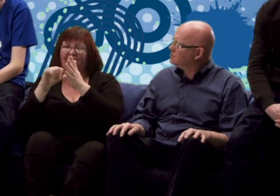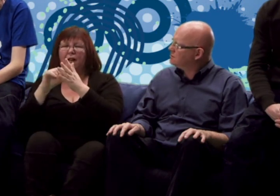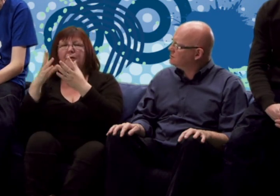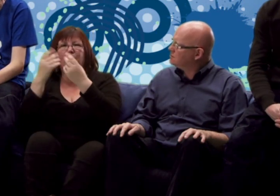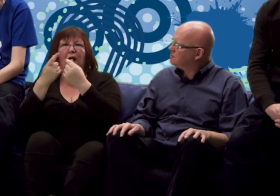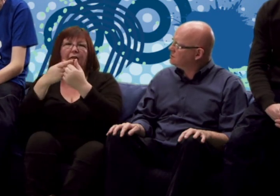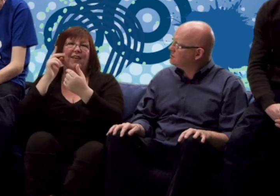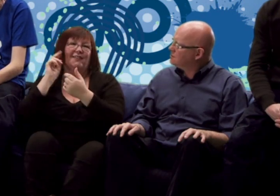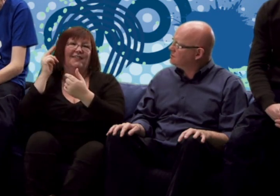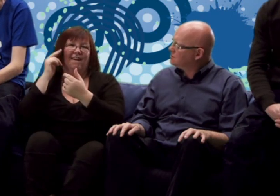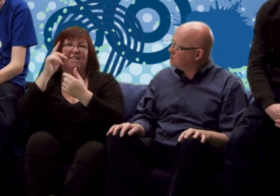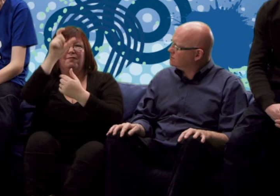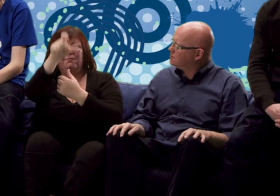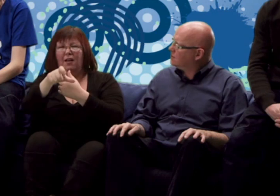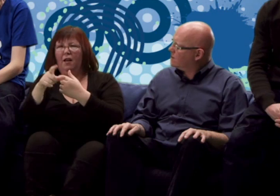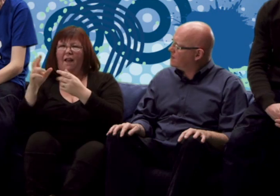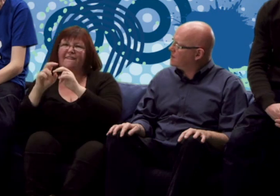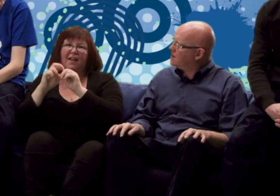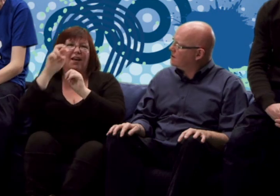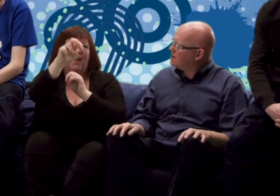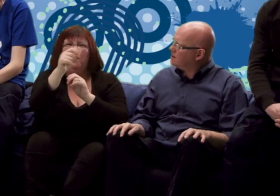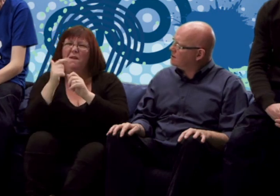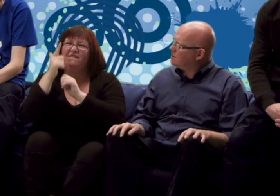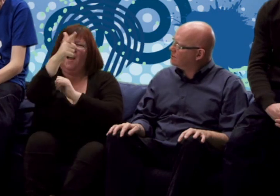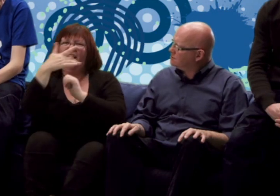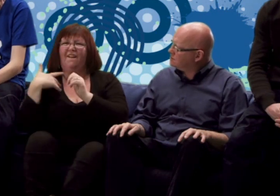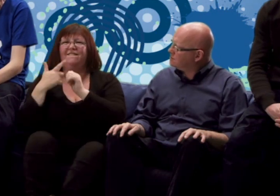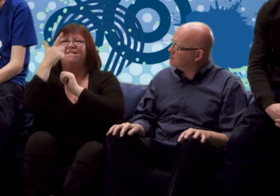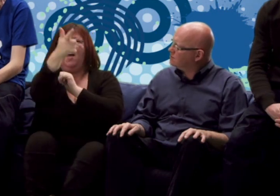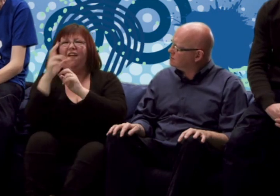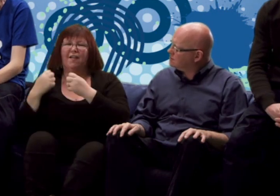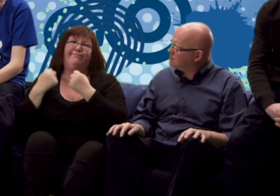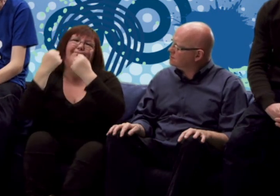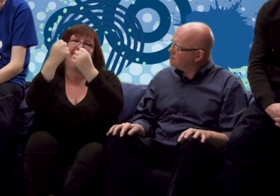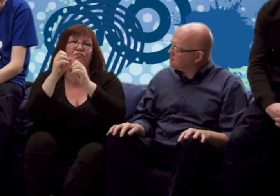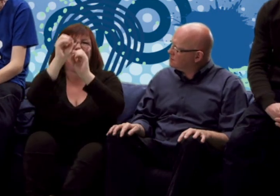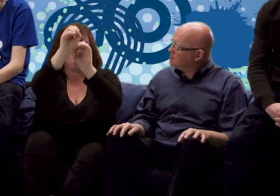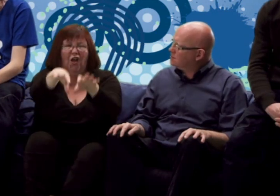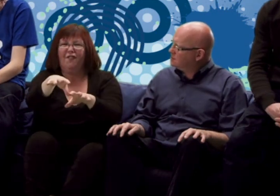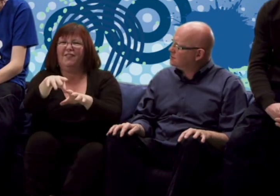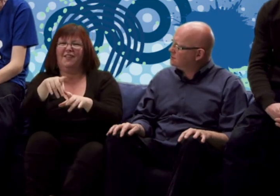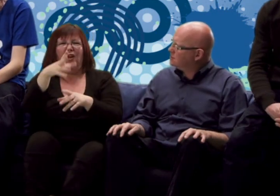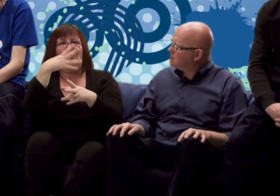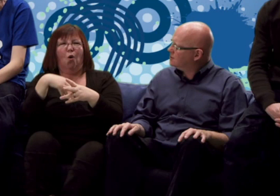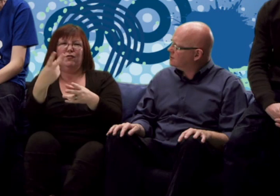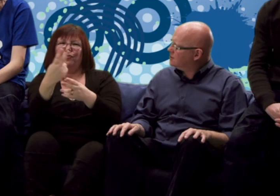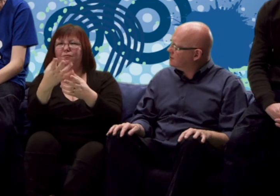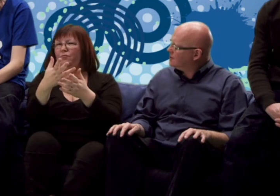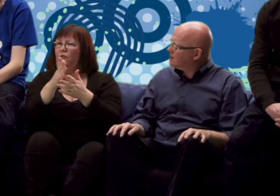meet people because of communication, and they find that their deaf friends live further away and you have to drive quite a bit to drop